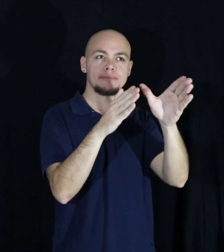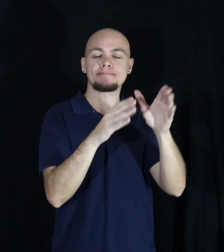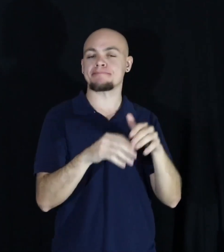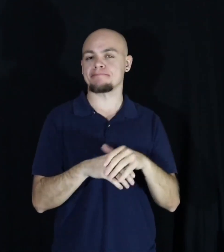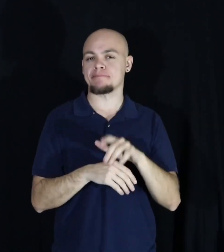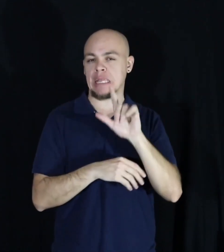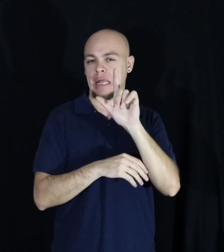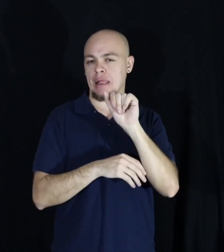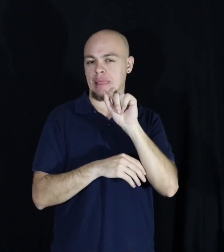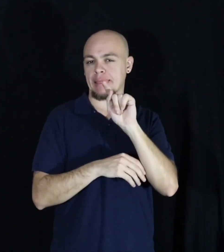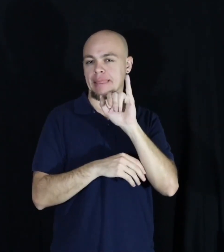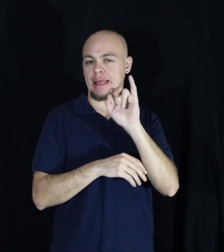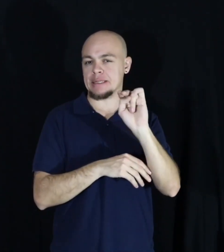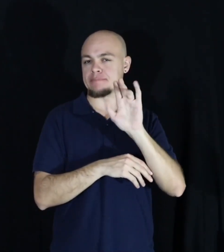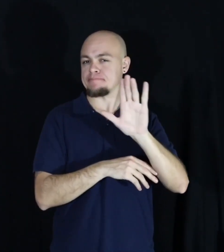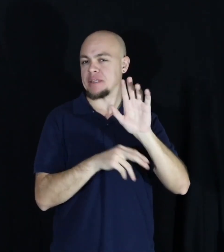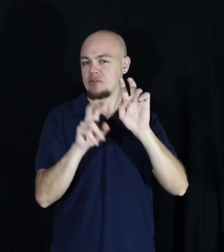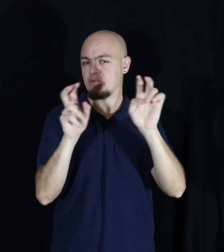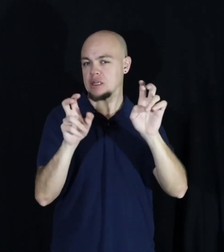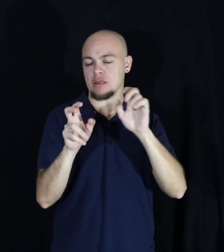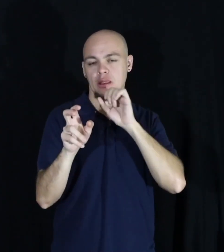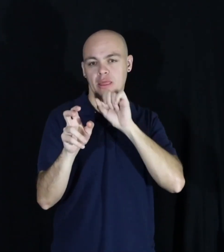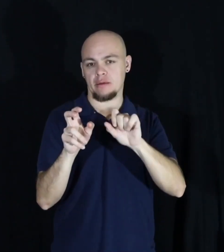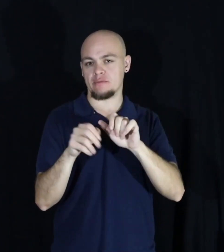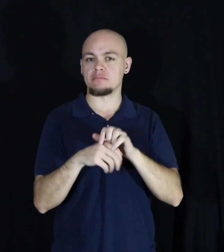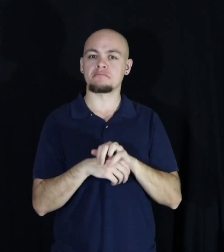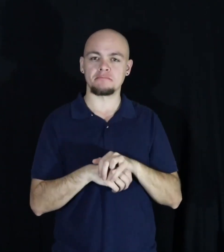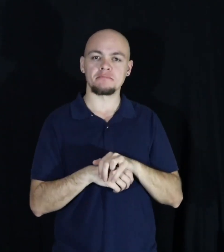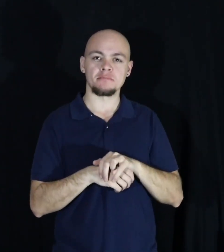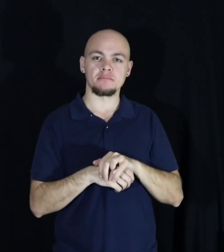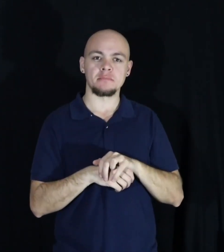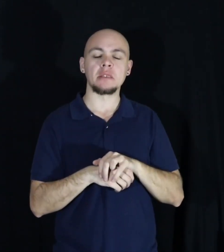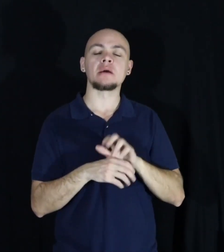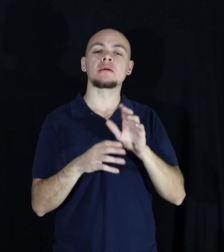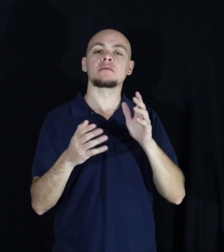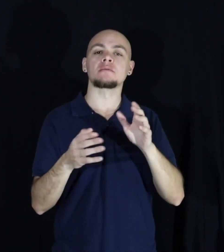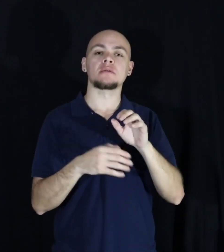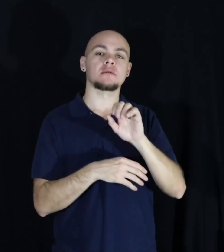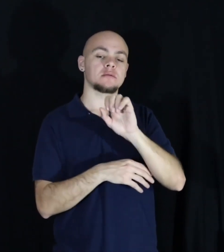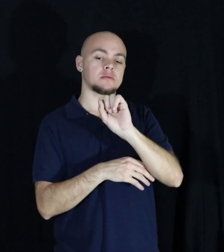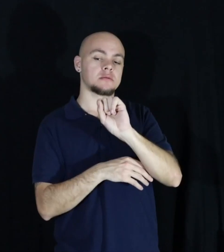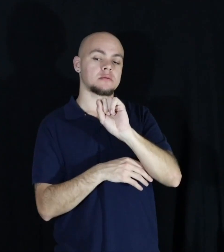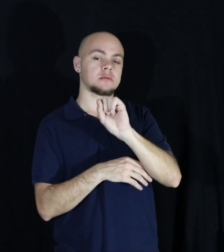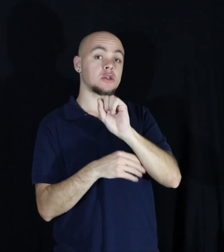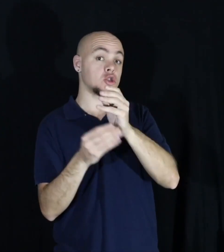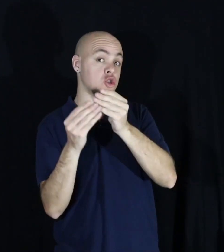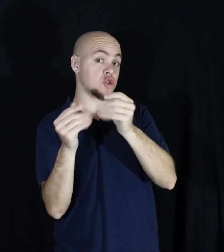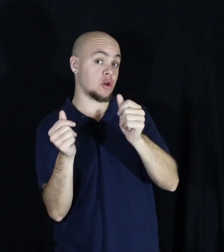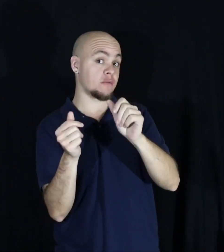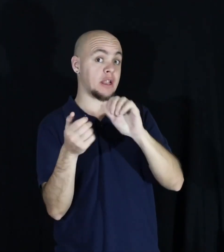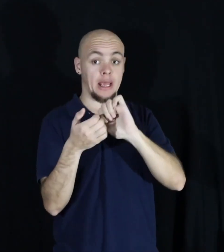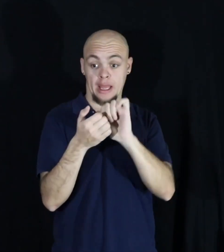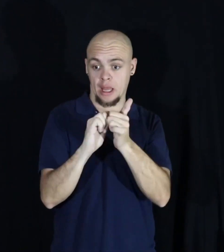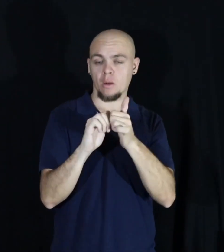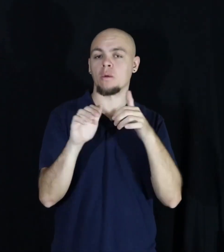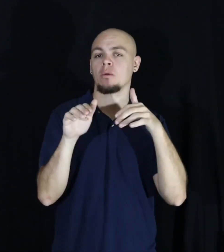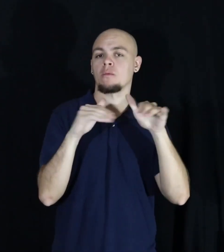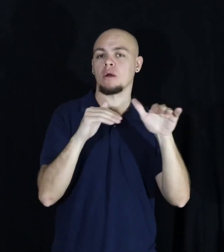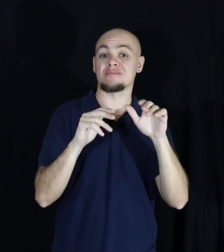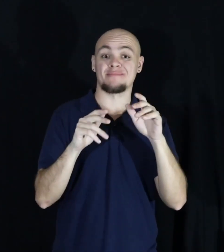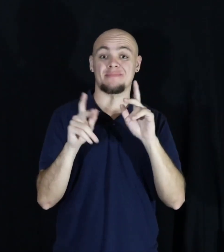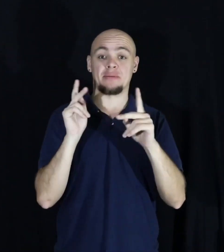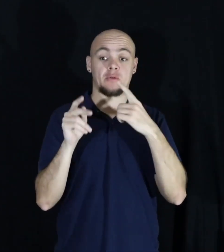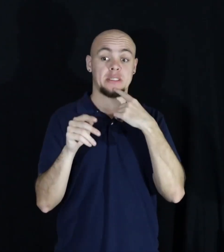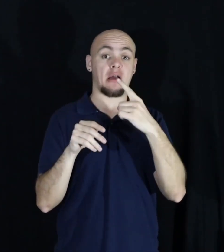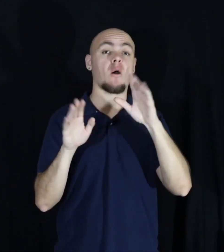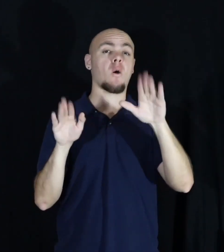in Latin that I love, solvitur ambulando. It is solved by walking. Walk it off, we tell people.